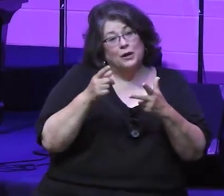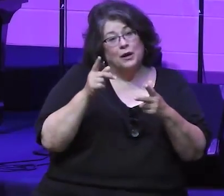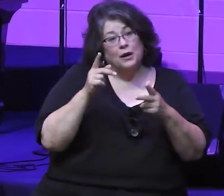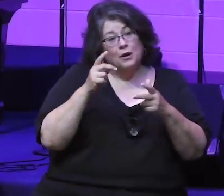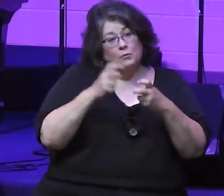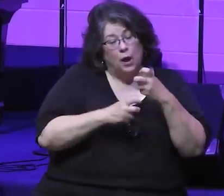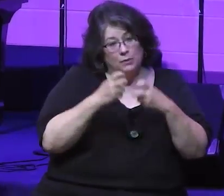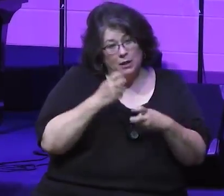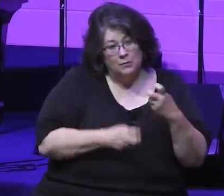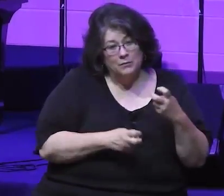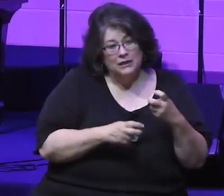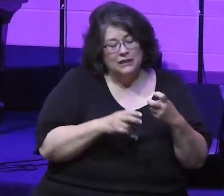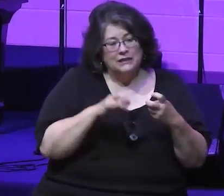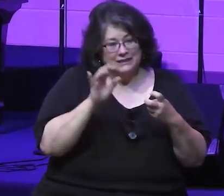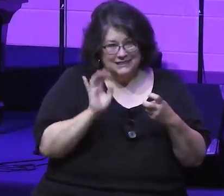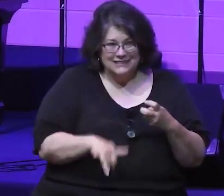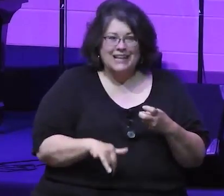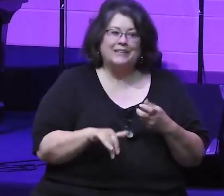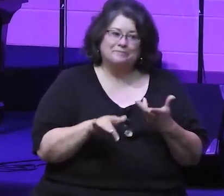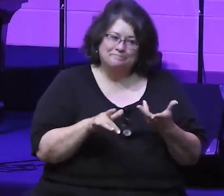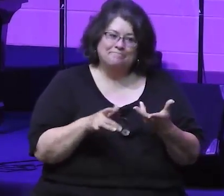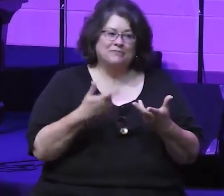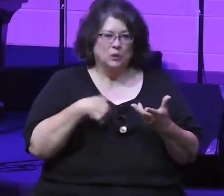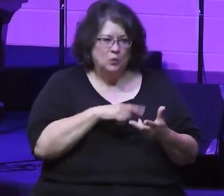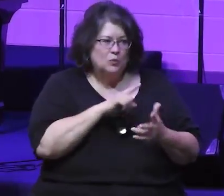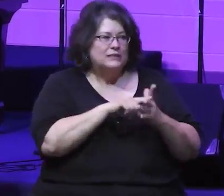that it creates tons of comparison for us.